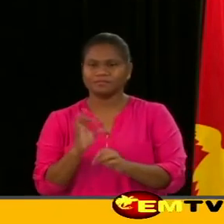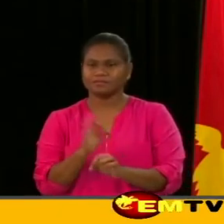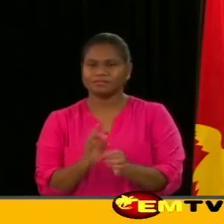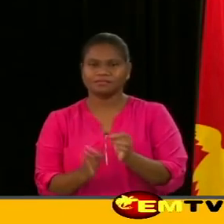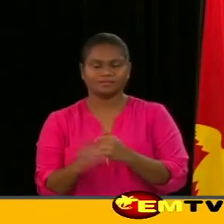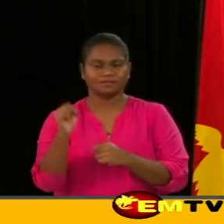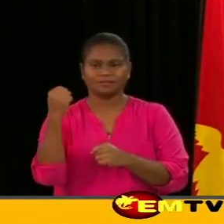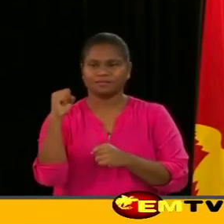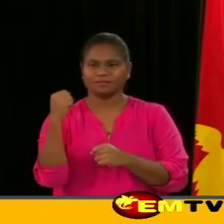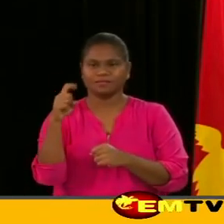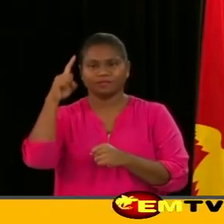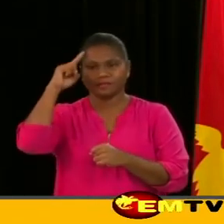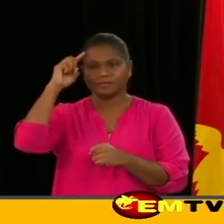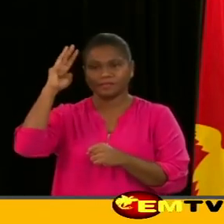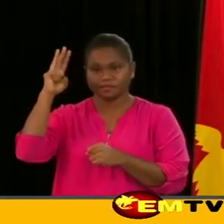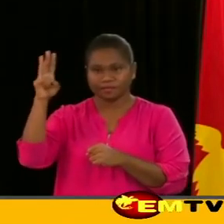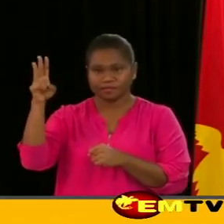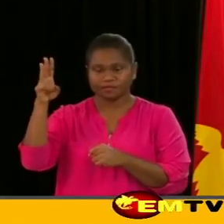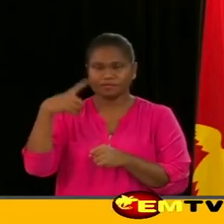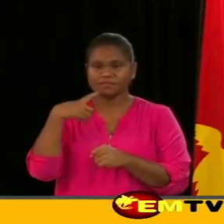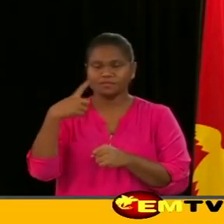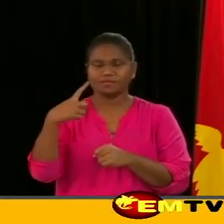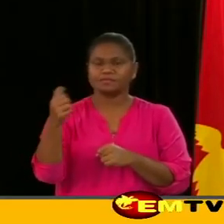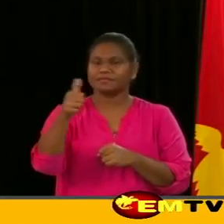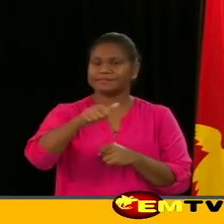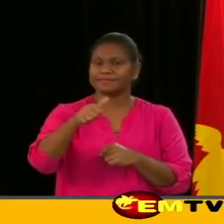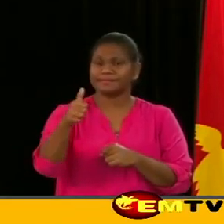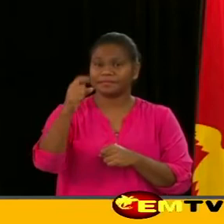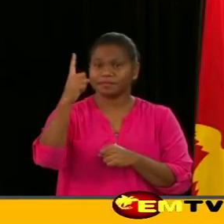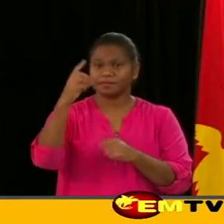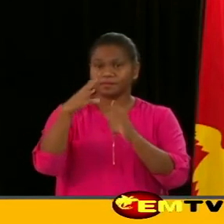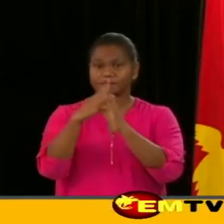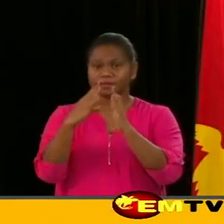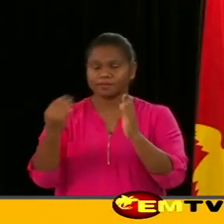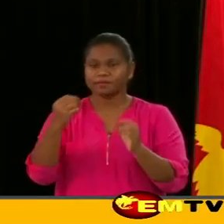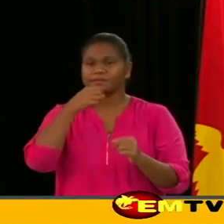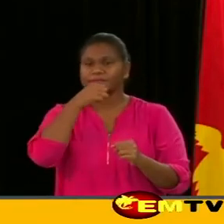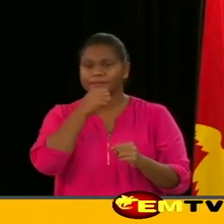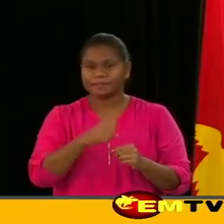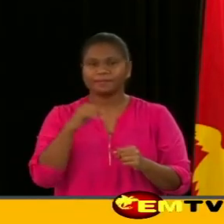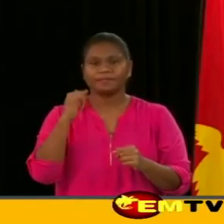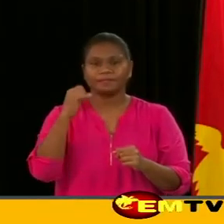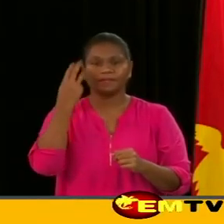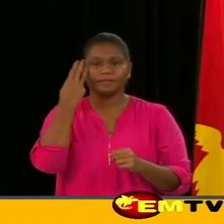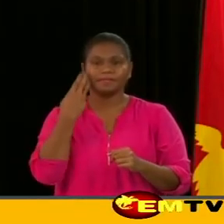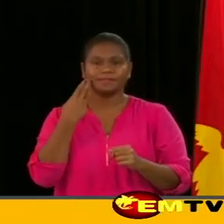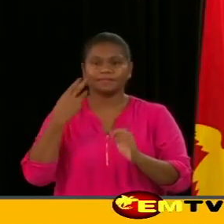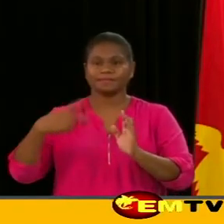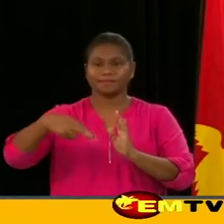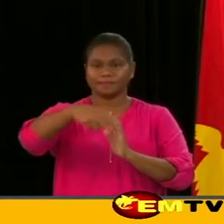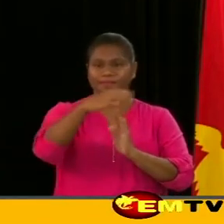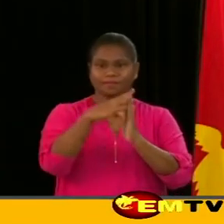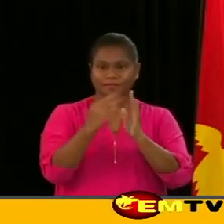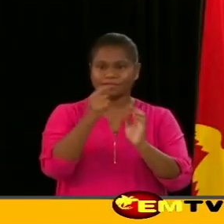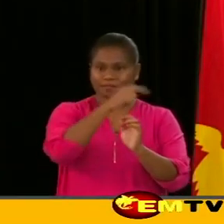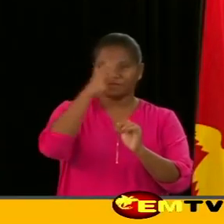heard from the Prime Minister yesterday saying that, you know, any Papua New Guinea national deliberately crossing borders into Indonesia, and if they're picked